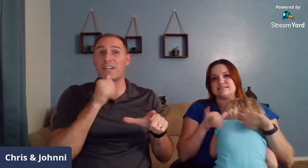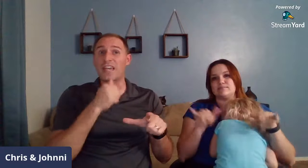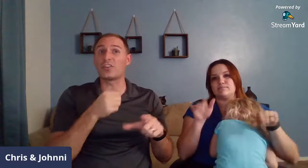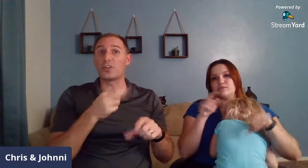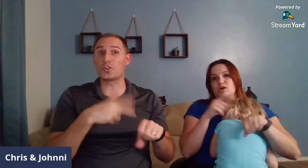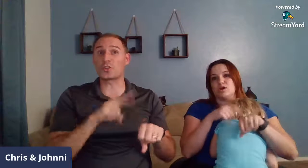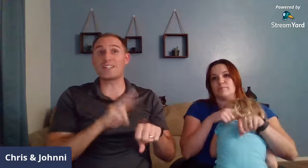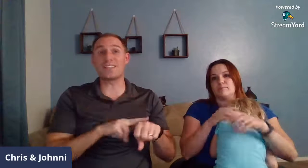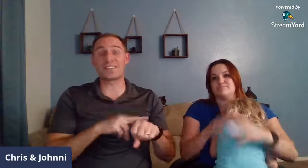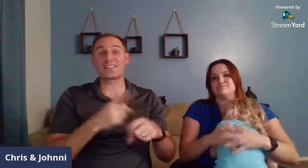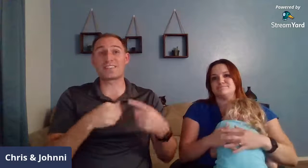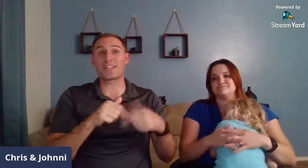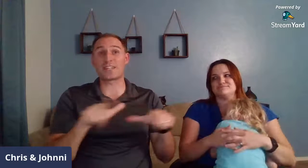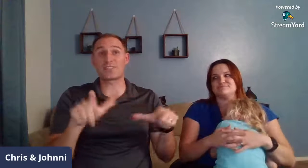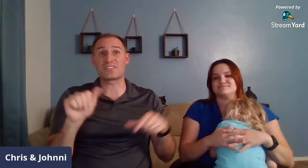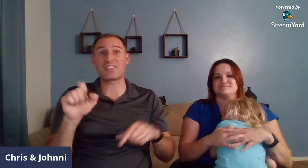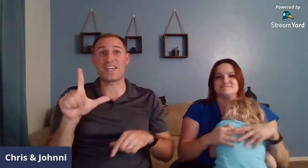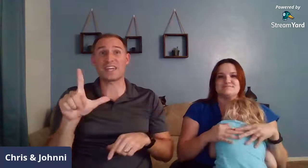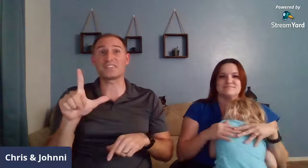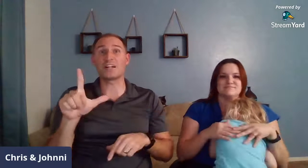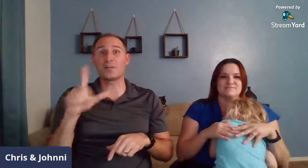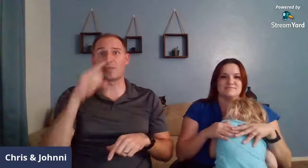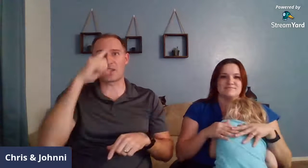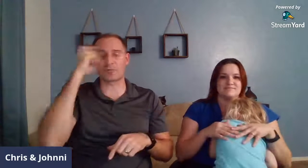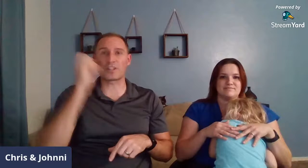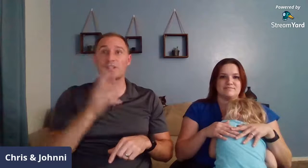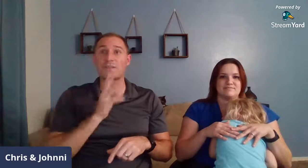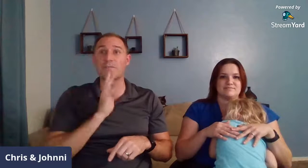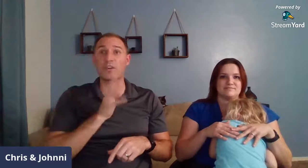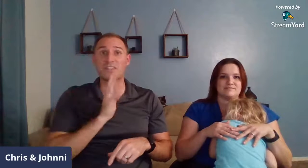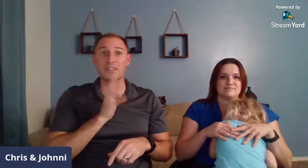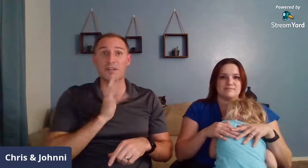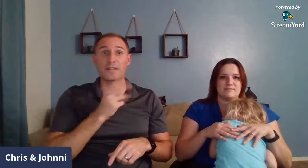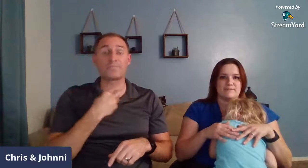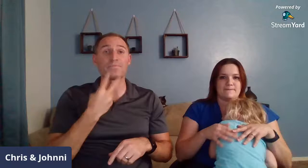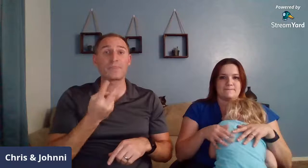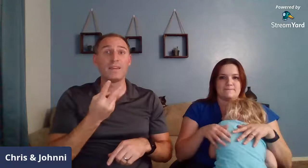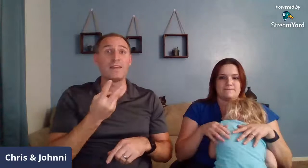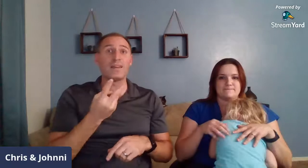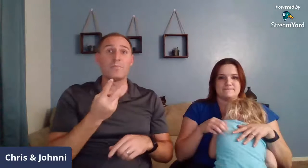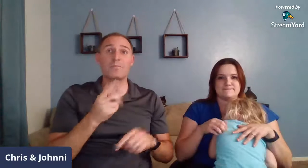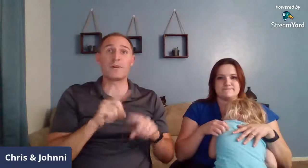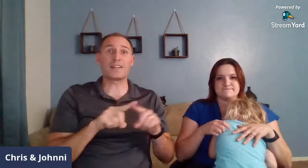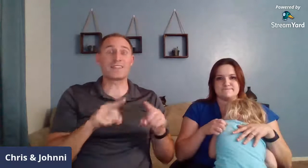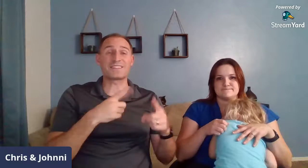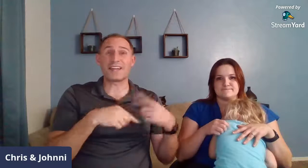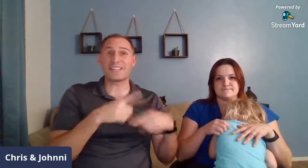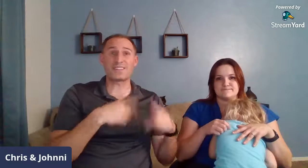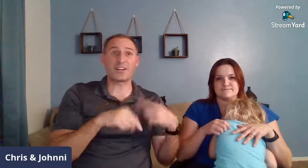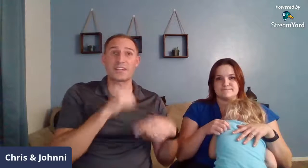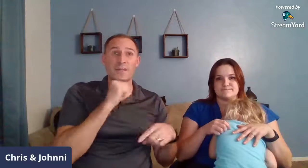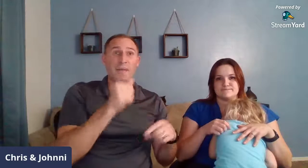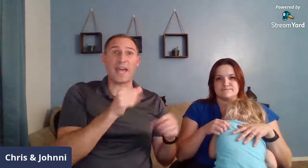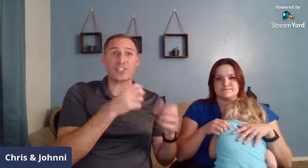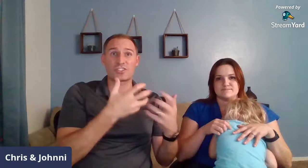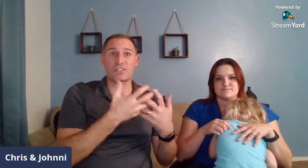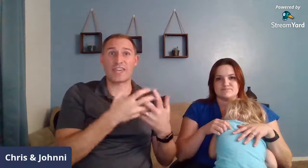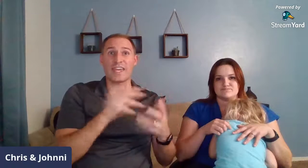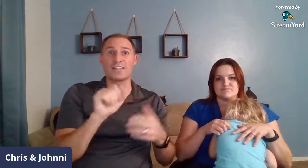And usually it's the sign language, it's the ASL, because we're going to be voicing, right? But the signs aren't going to match the